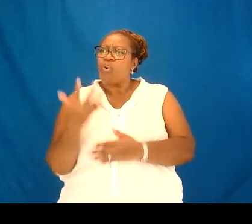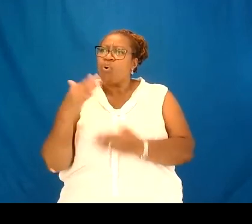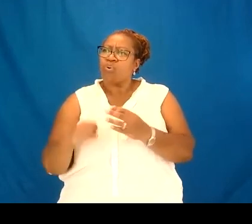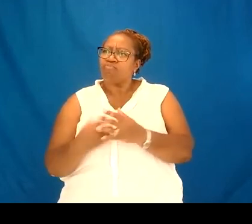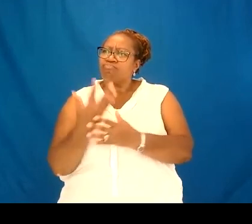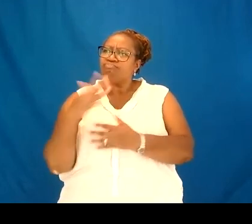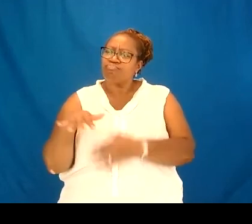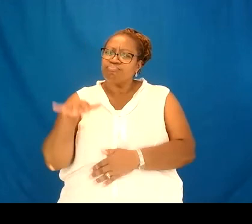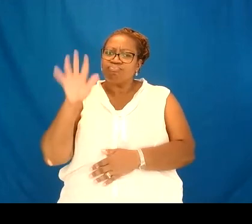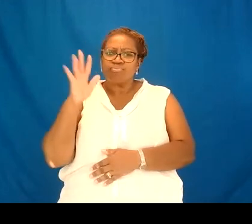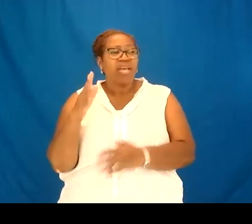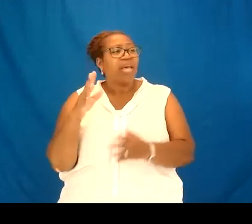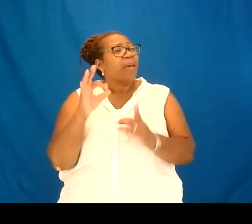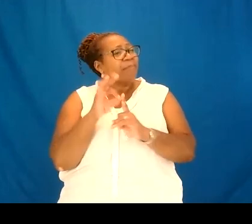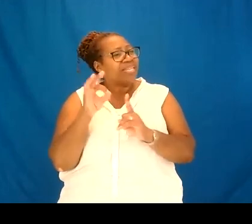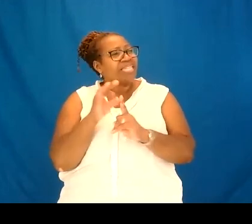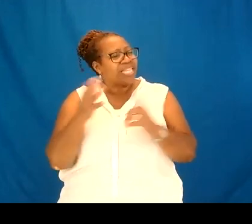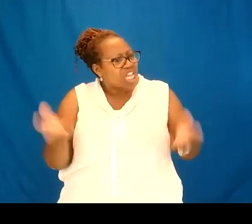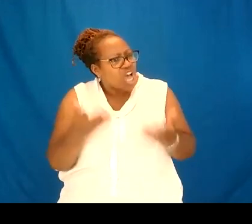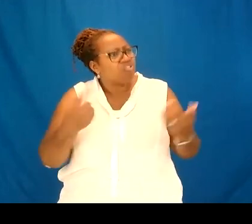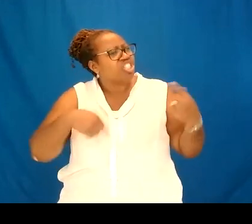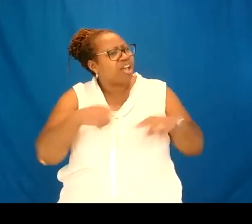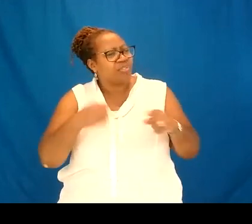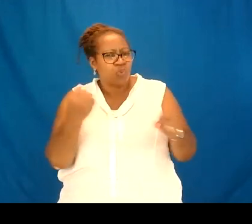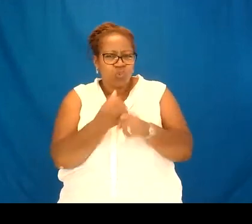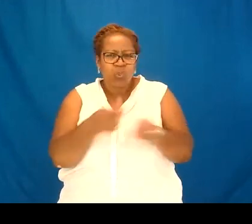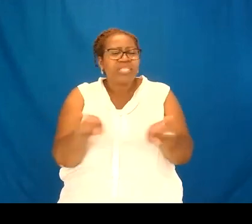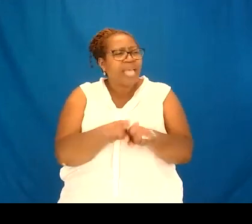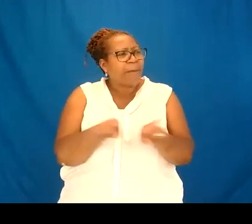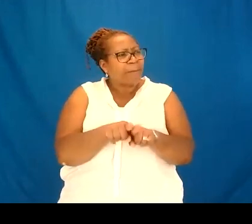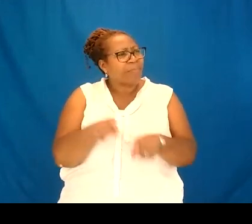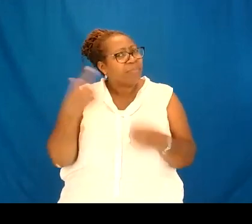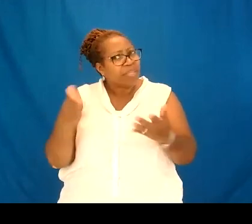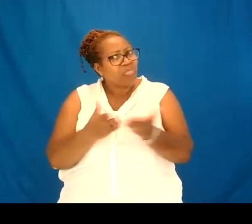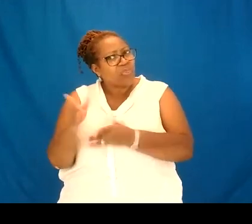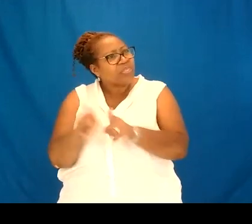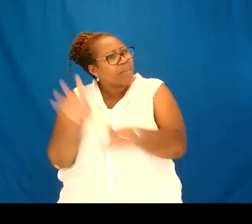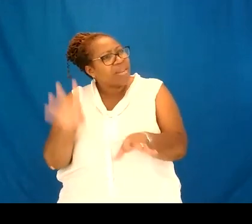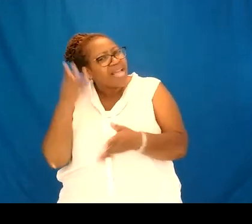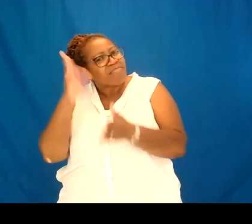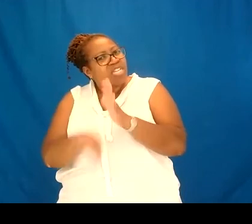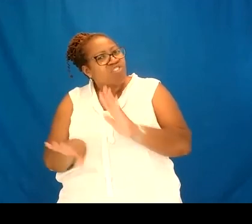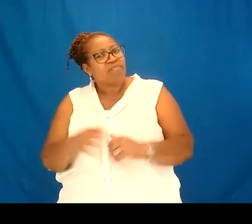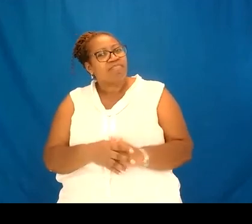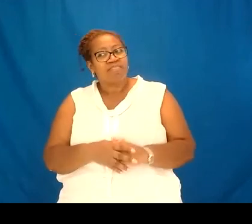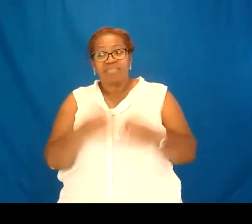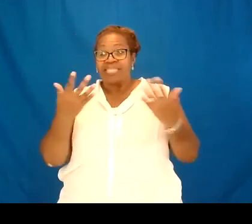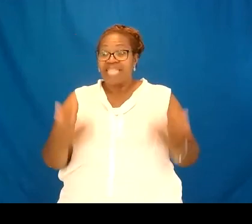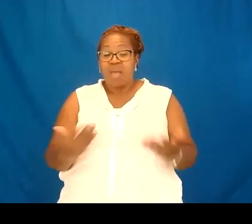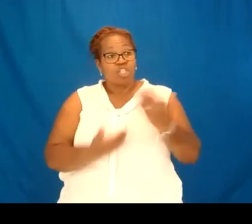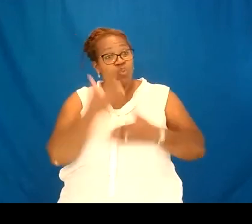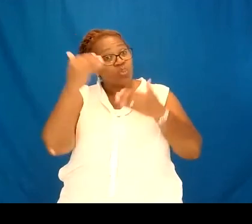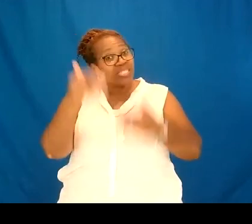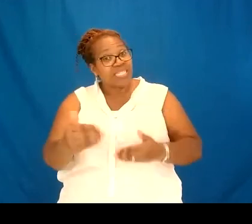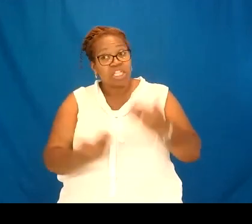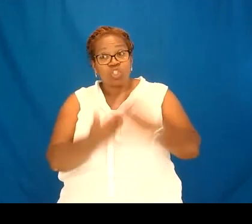he's encouraging us to do the same. It's a new season, new academic year. Can